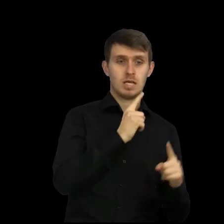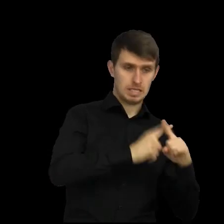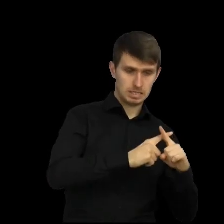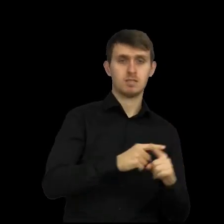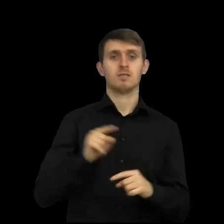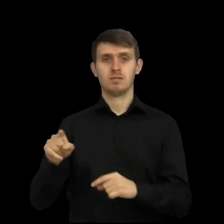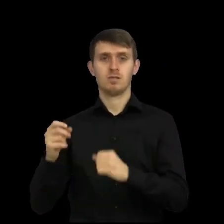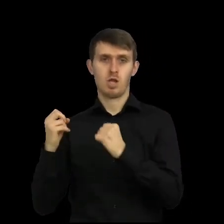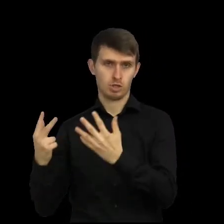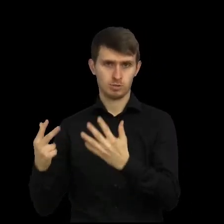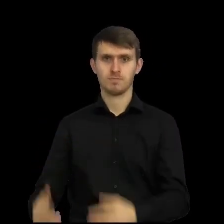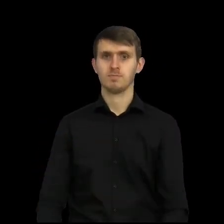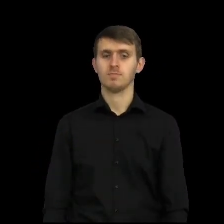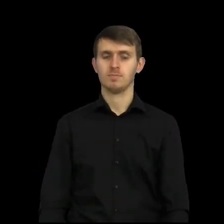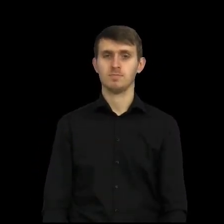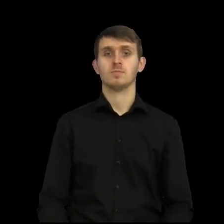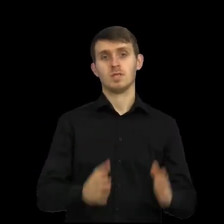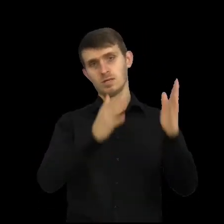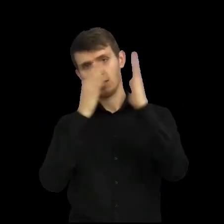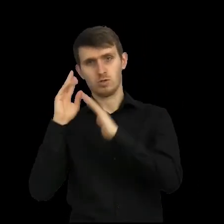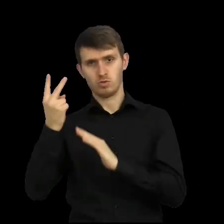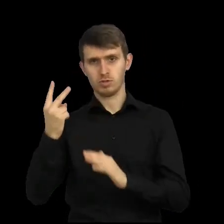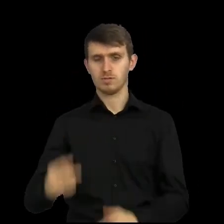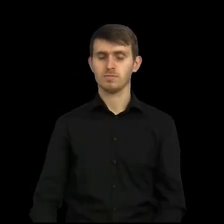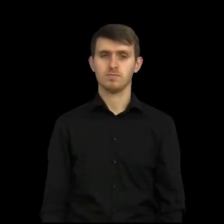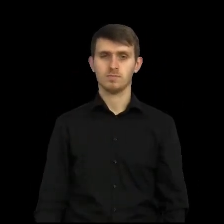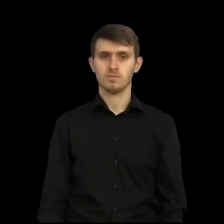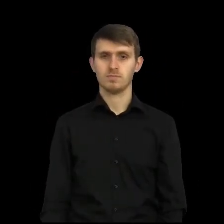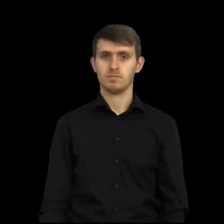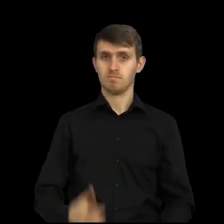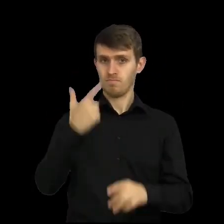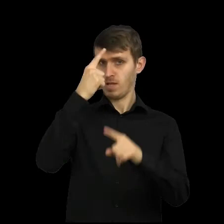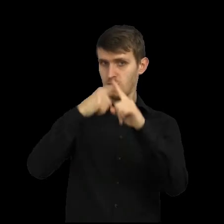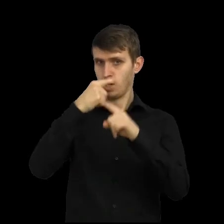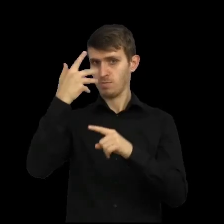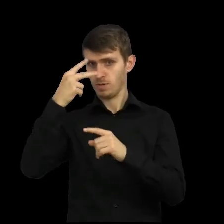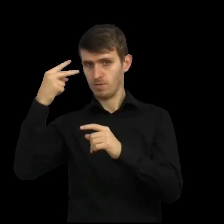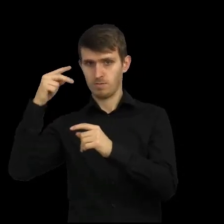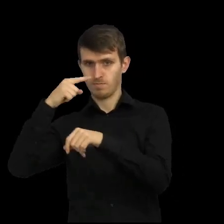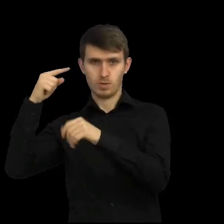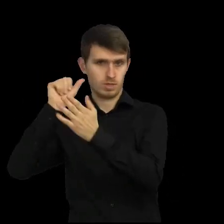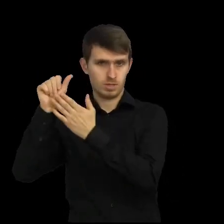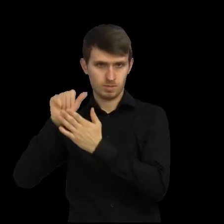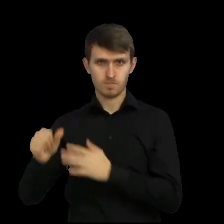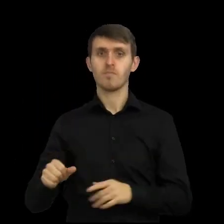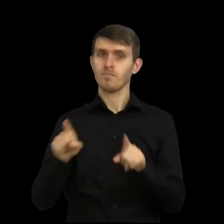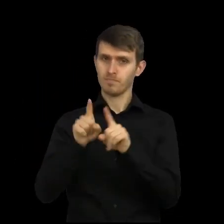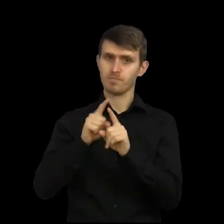to 8. Now let's do this situation. 2x minus 5 is equal to negative 11. Let's add 5 to